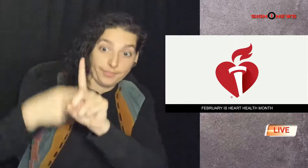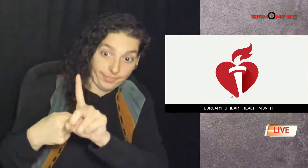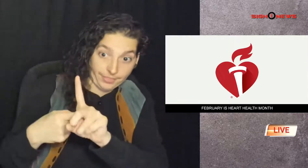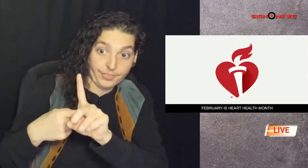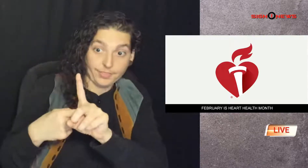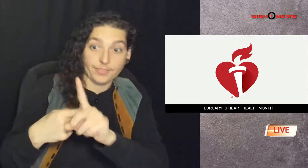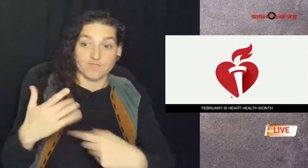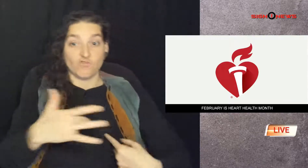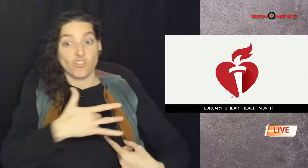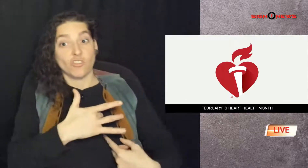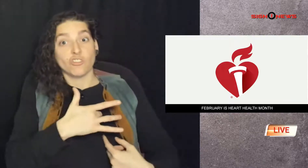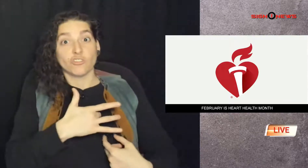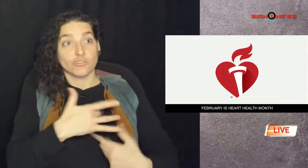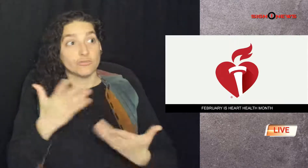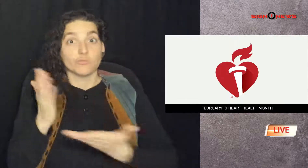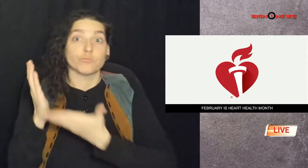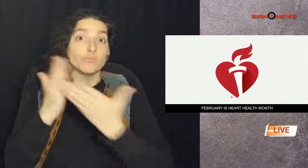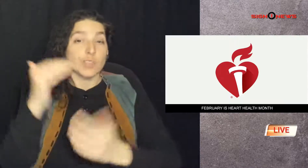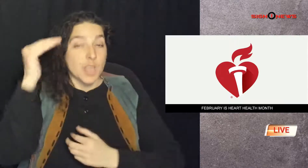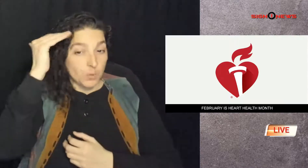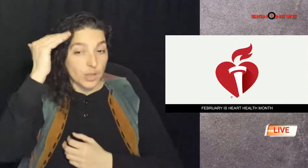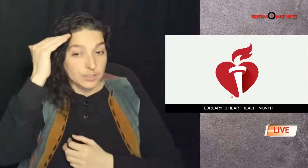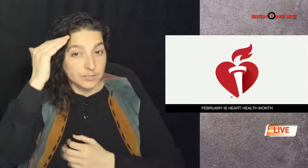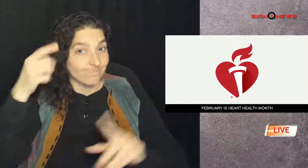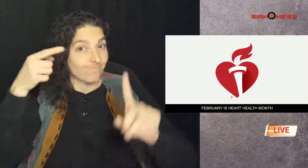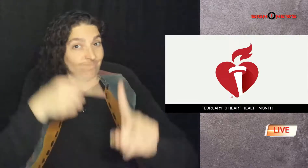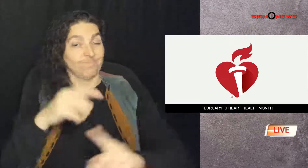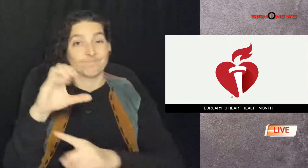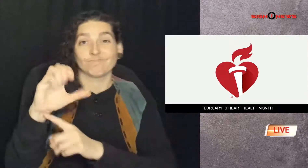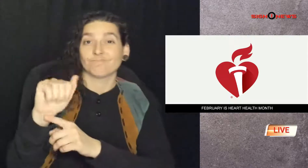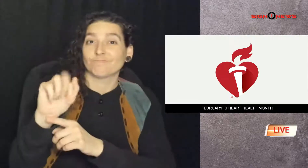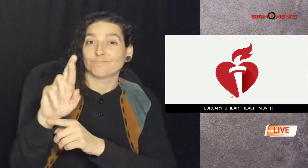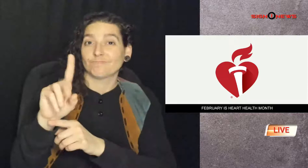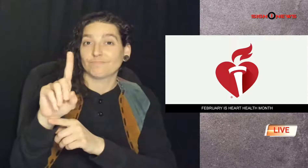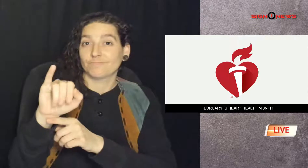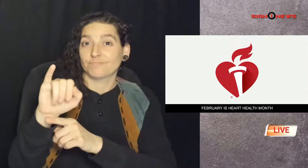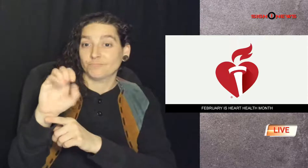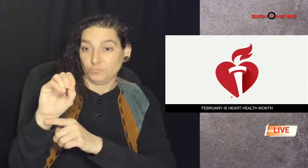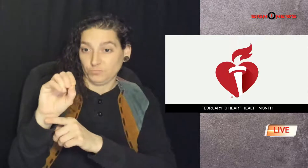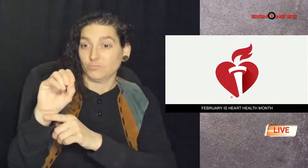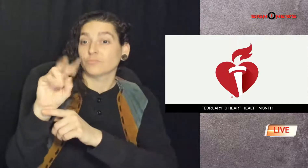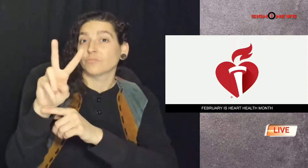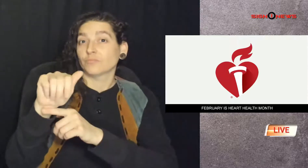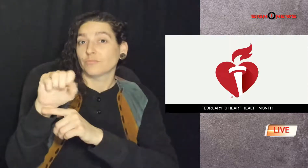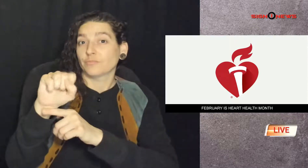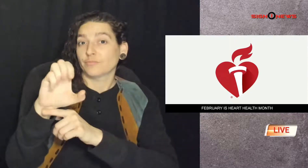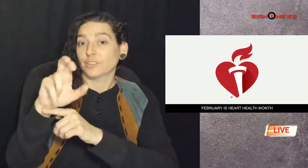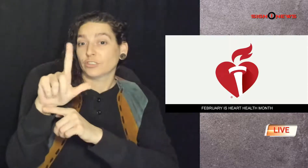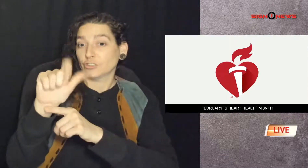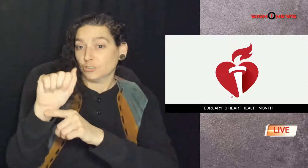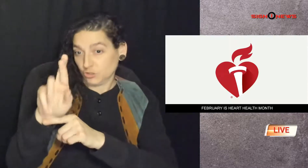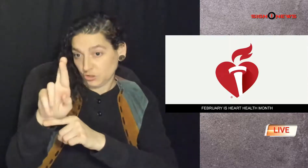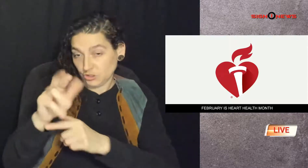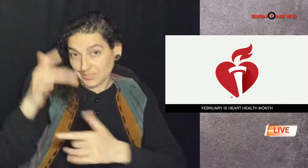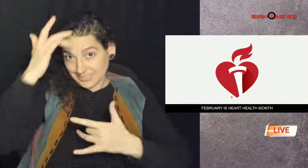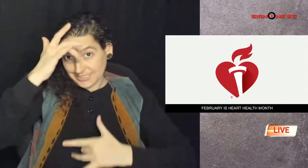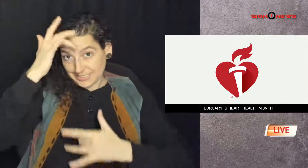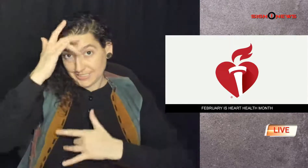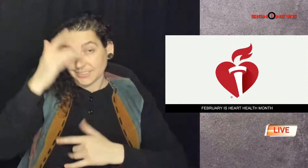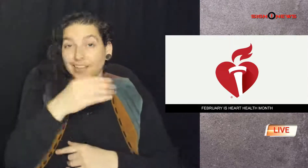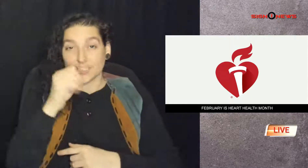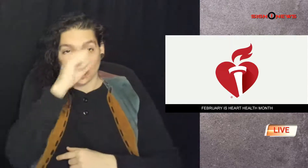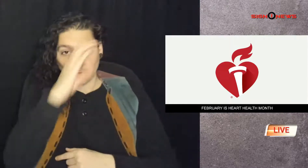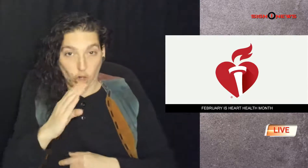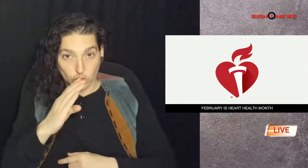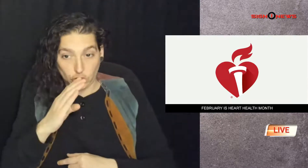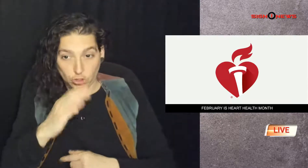The entire month of February is Heart Health Awareness Month for cardiovascular